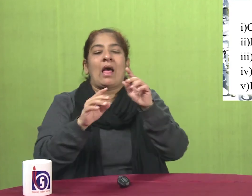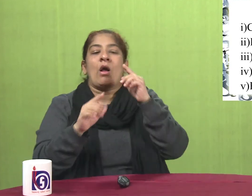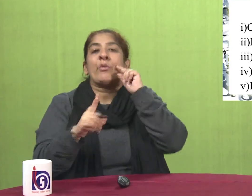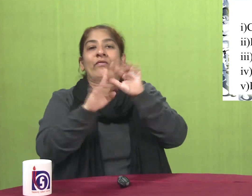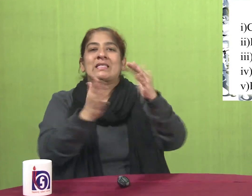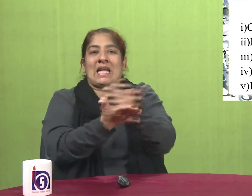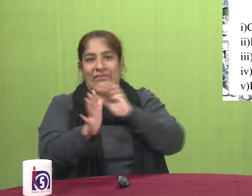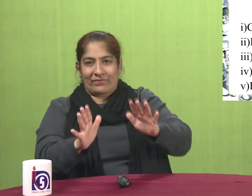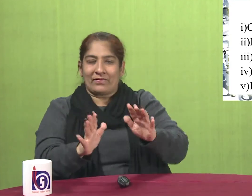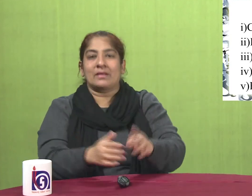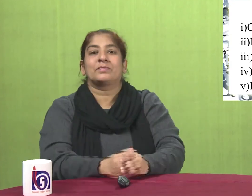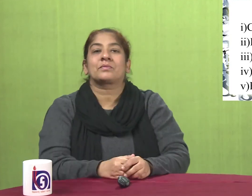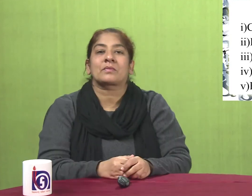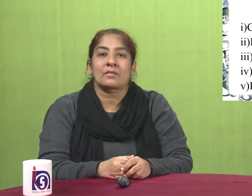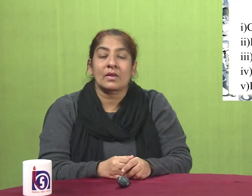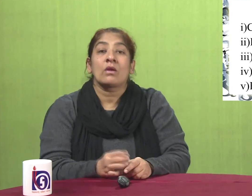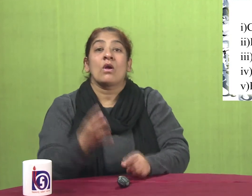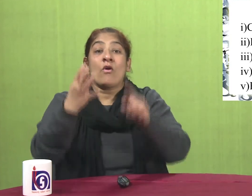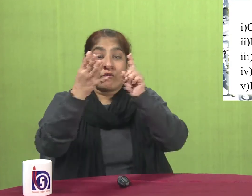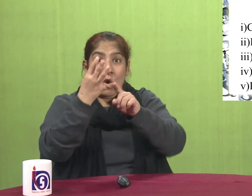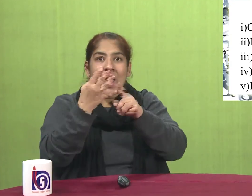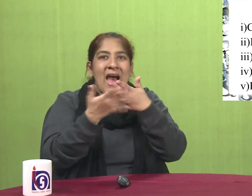The third is insured post.